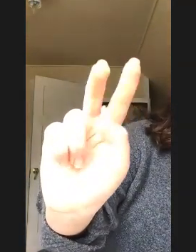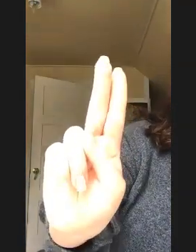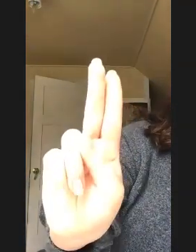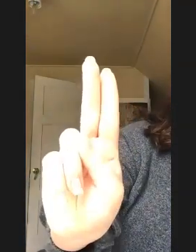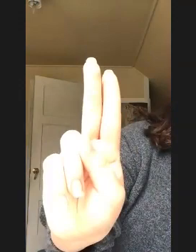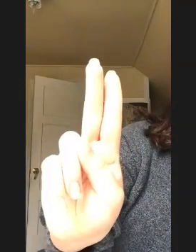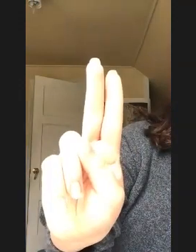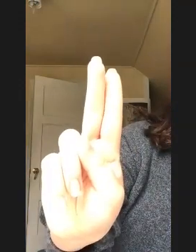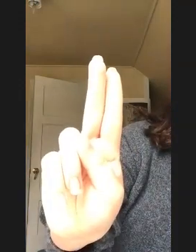U,